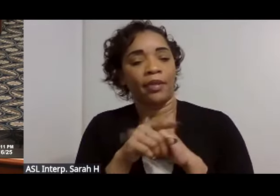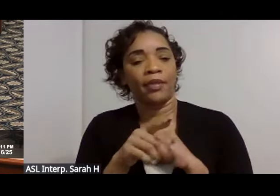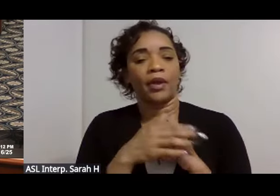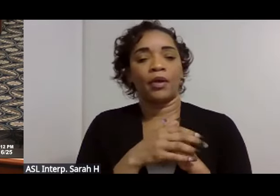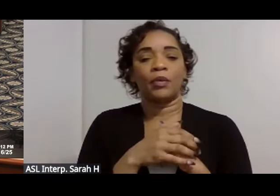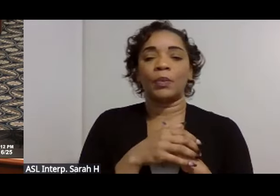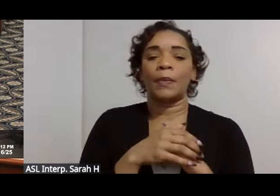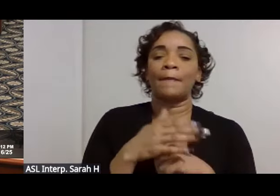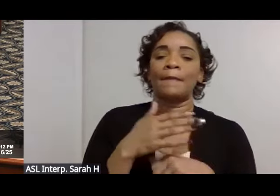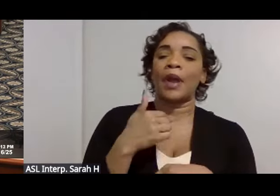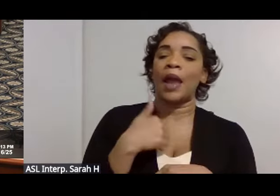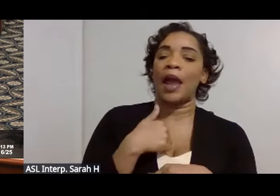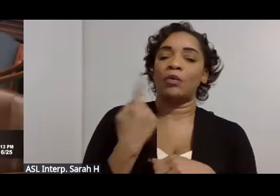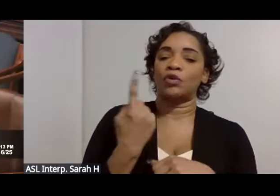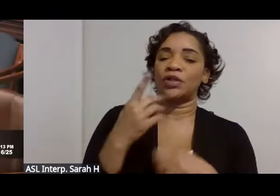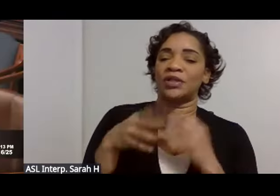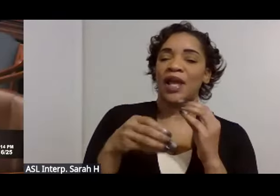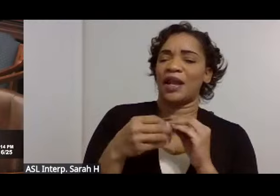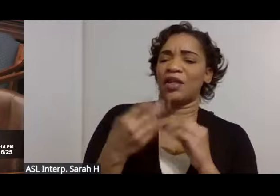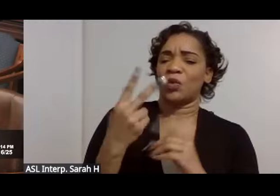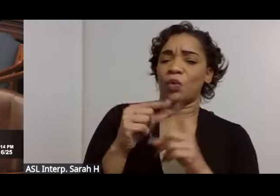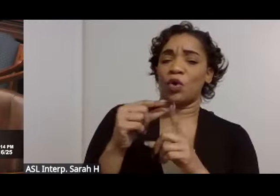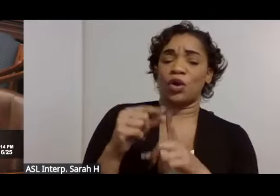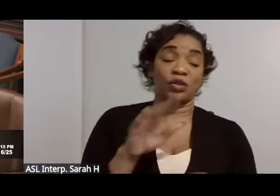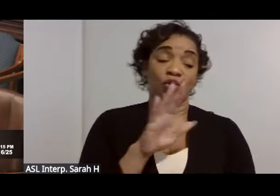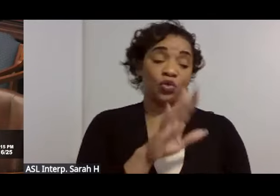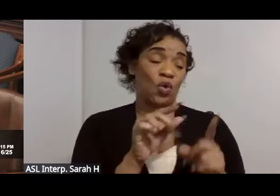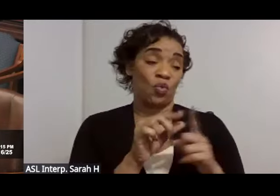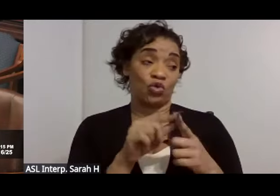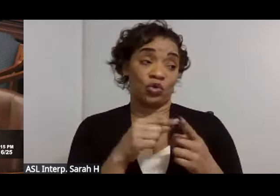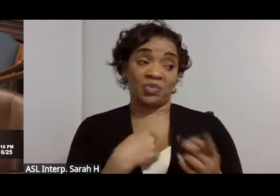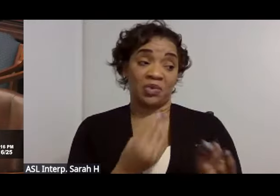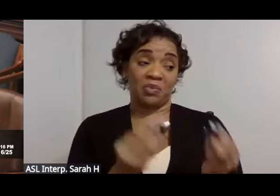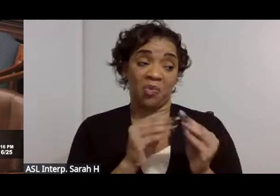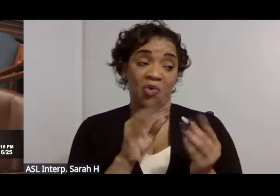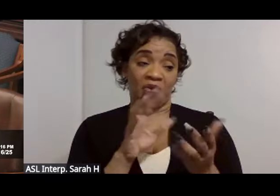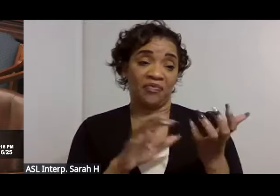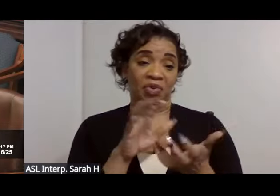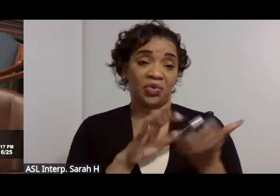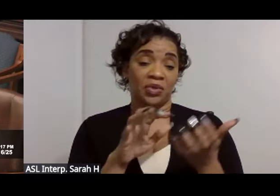made it more confusing to me to understand. Well, I think you've got to, yes, sir.